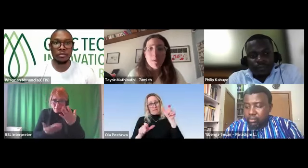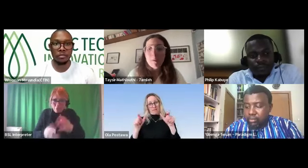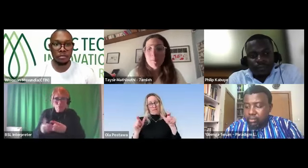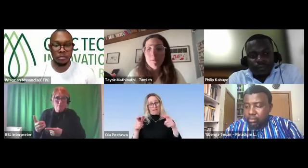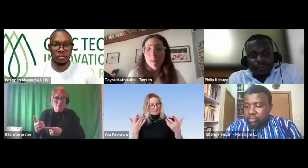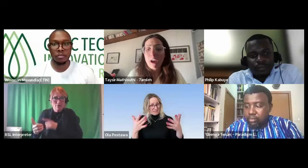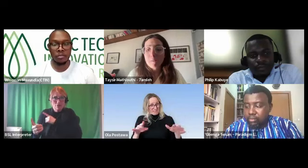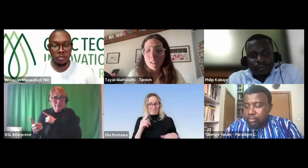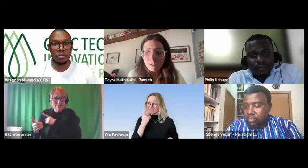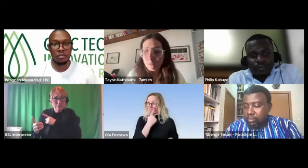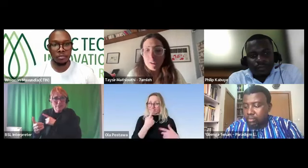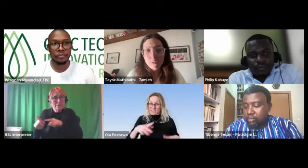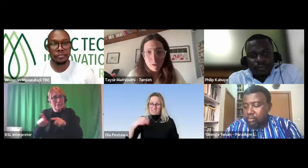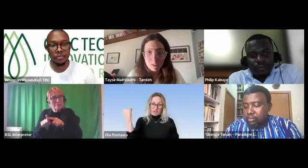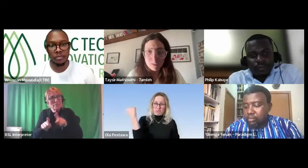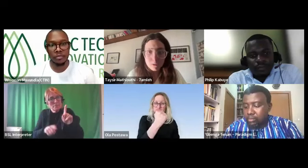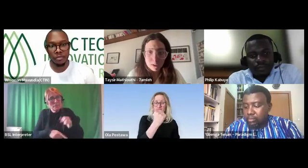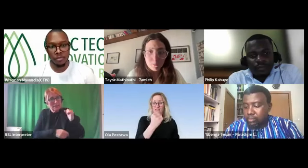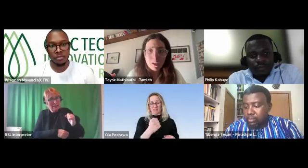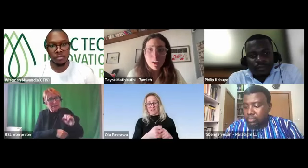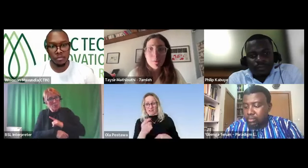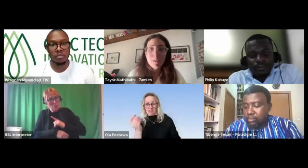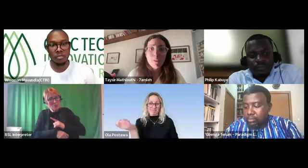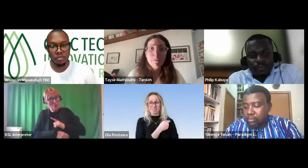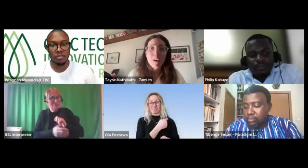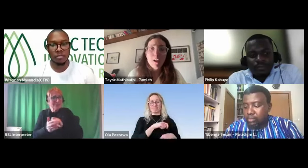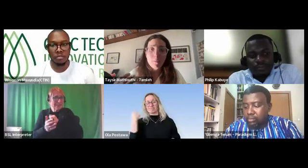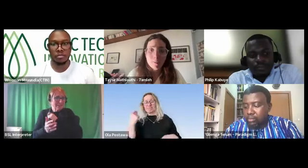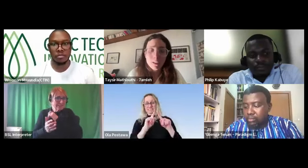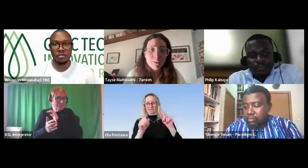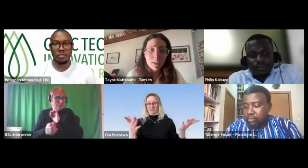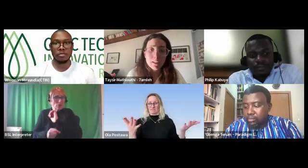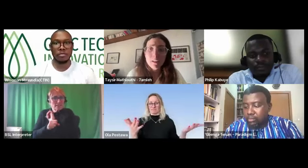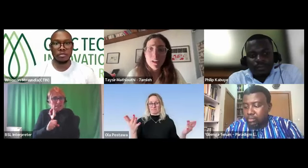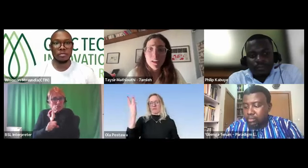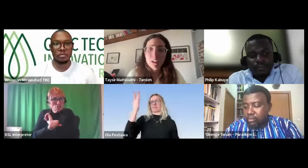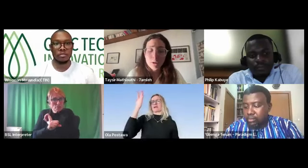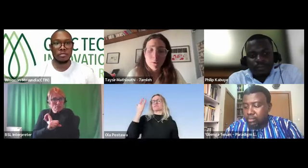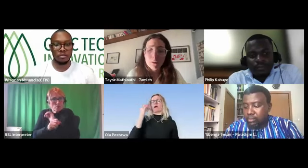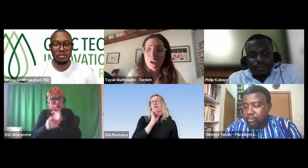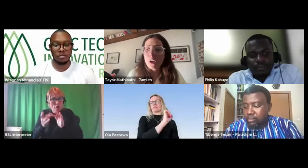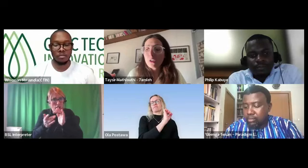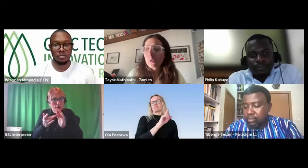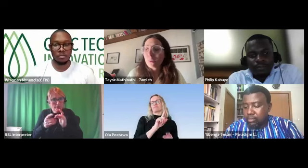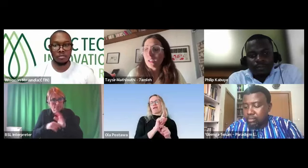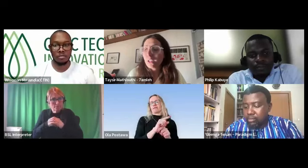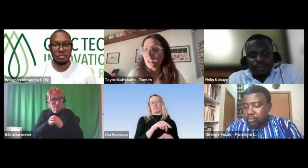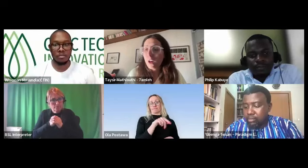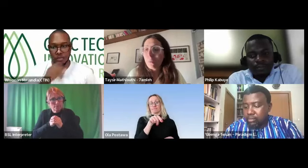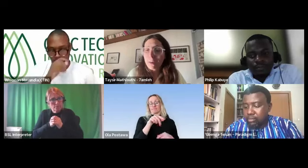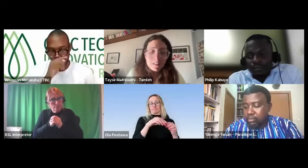same time, people have been killed because of online censorship and because of internet disruptions.